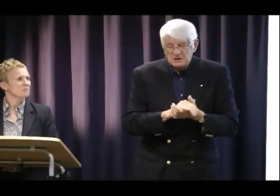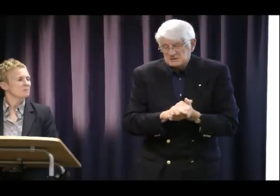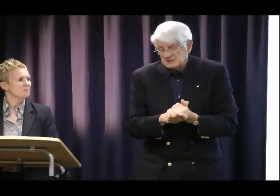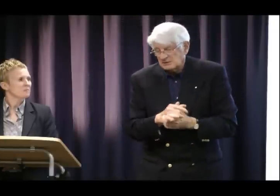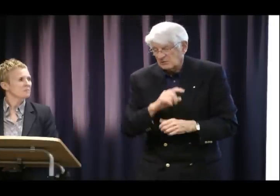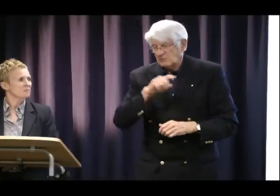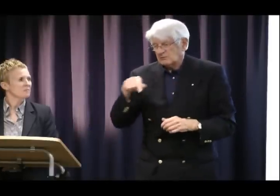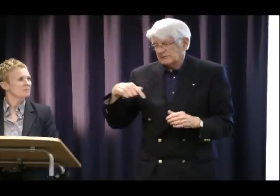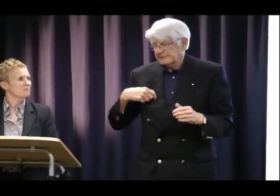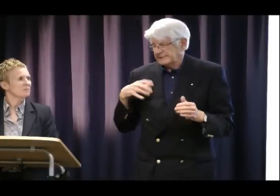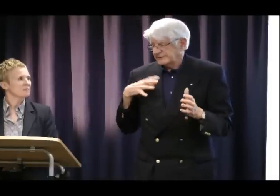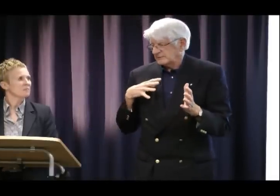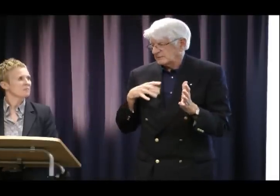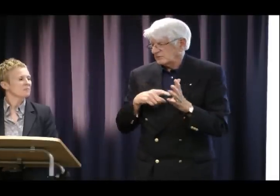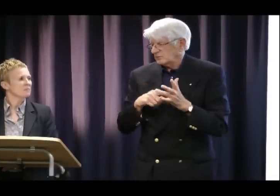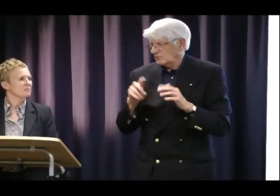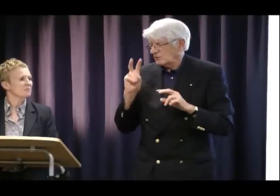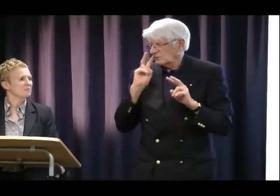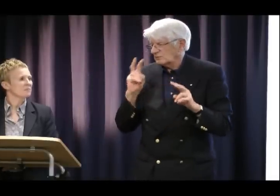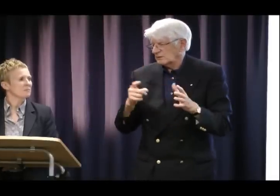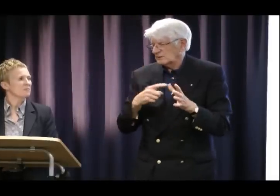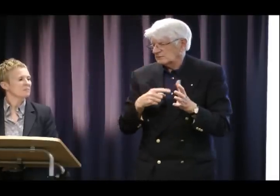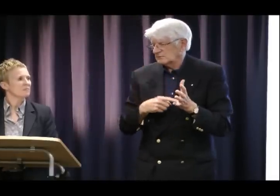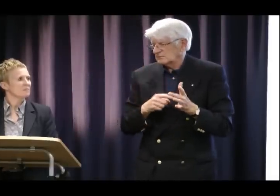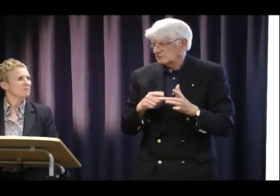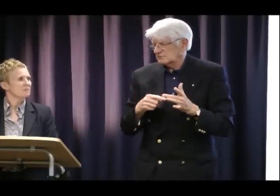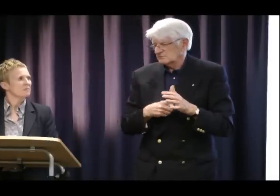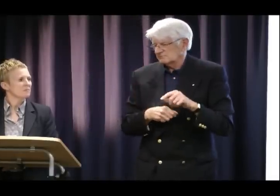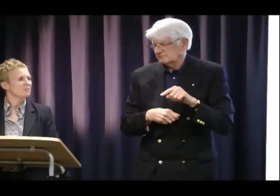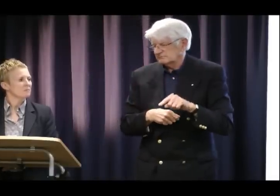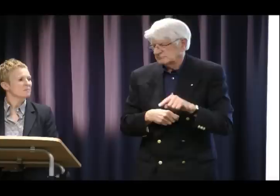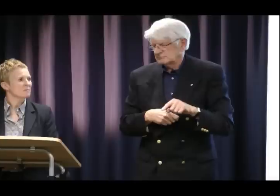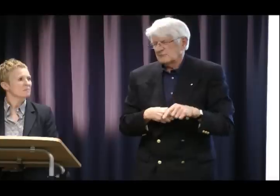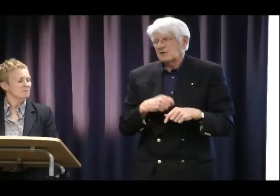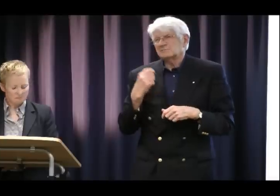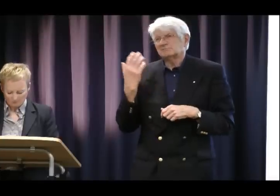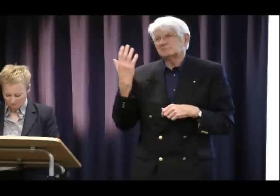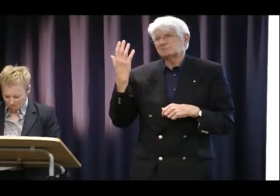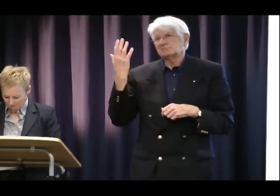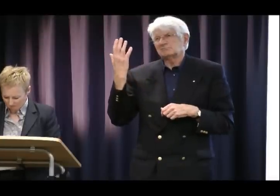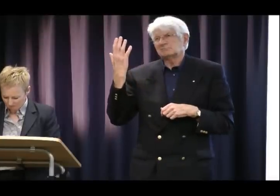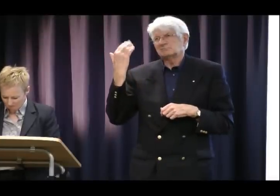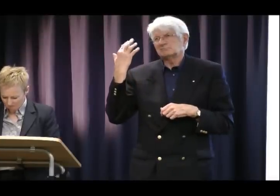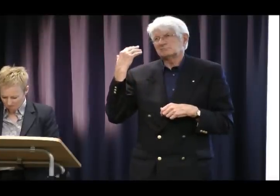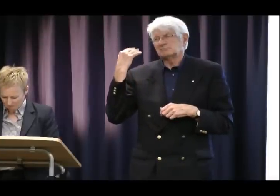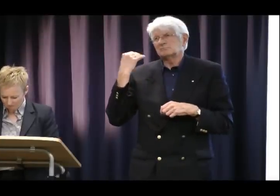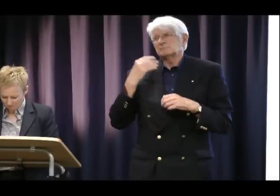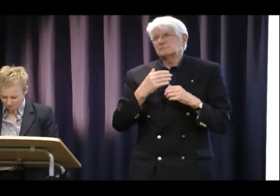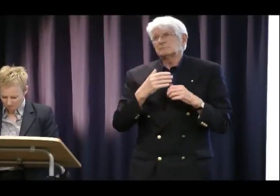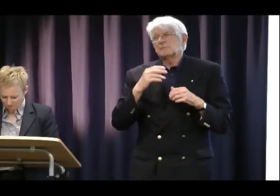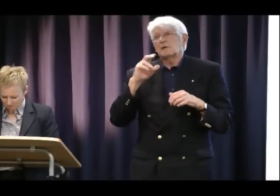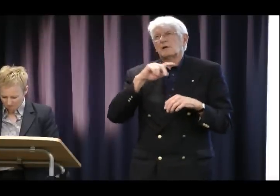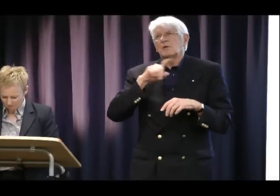Some deaf students know about the Deaf Society, some don't. So we really need to look at that issue.